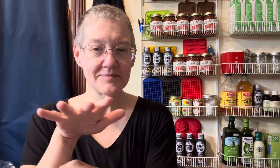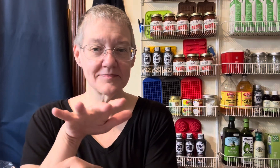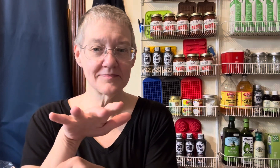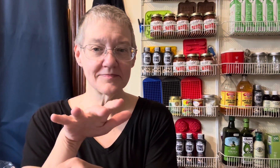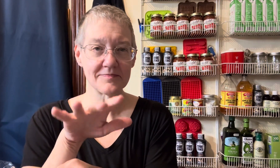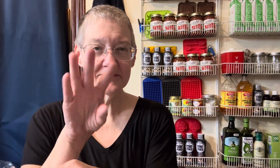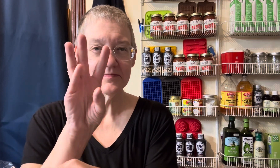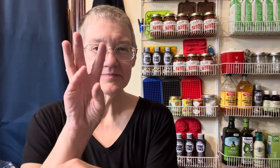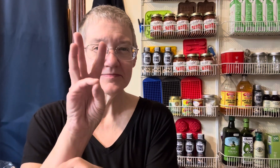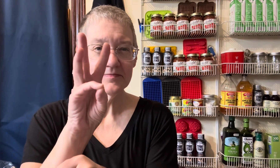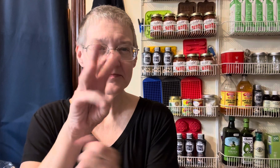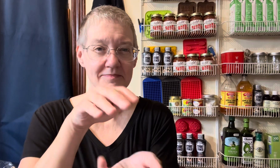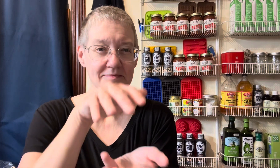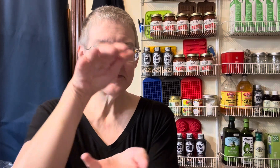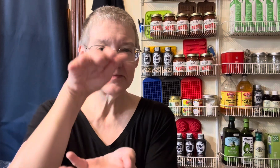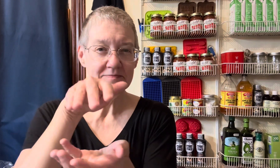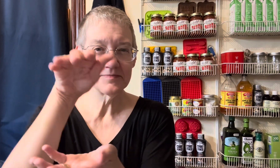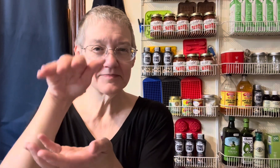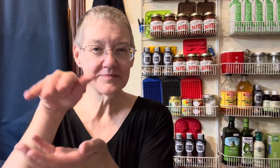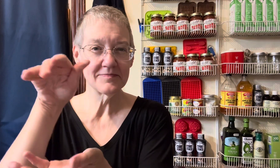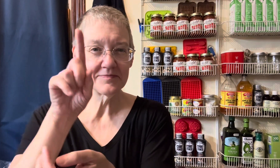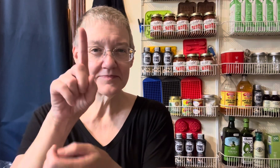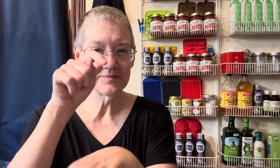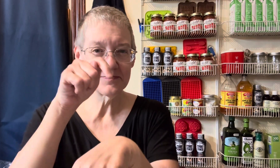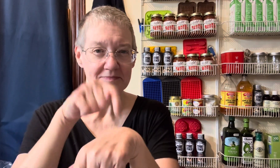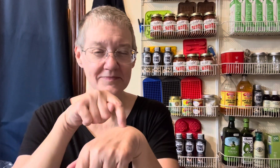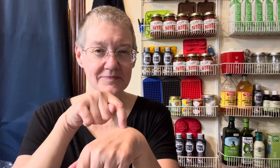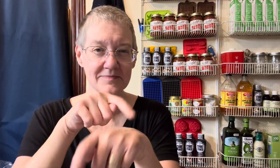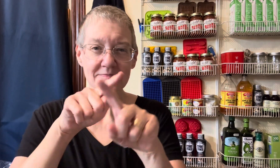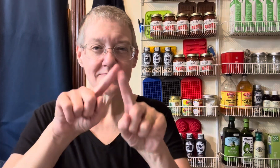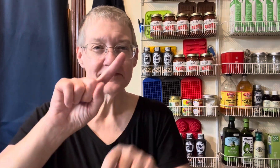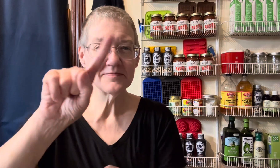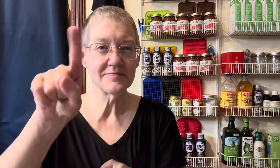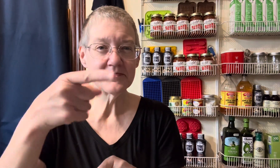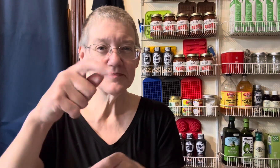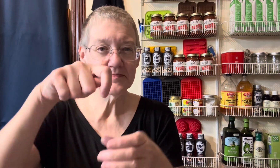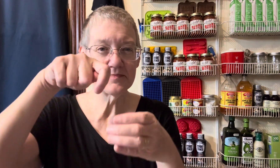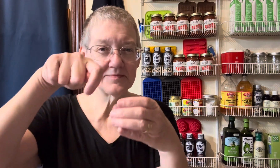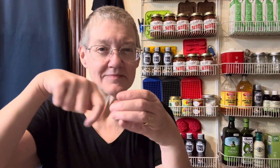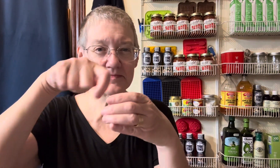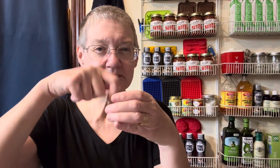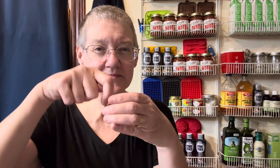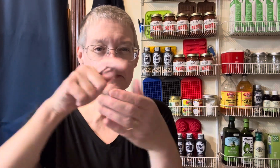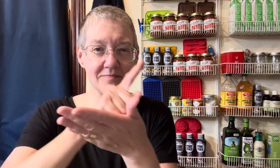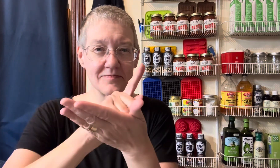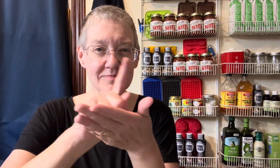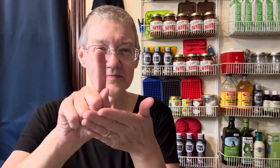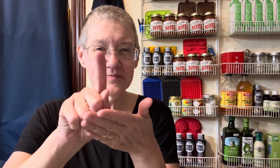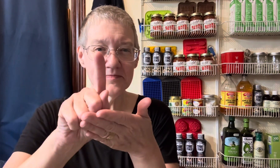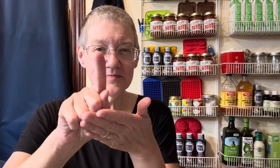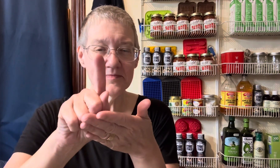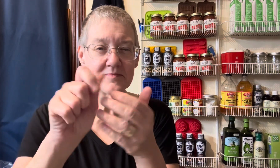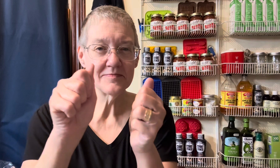I typically make about 6-quart jars at a time, but I only mix up a week's worth at a